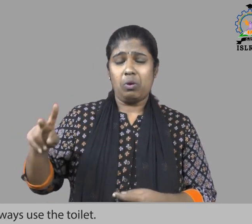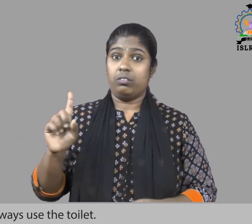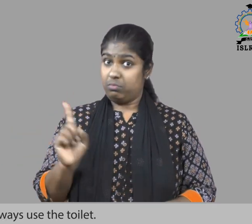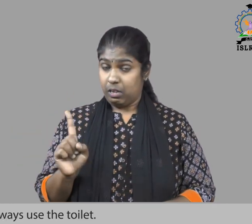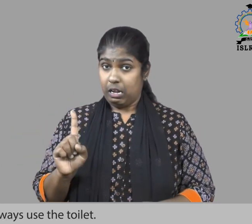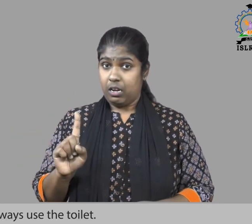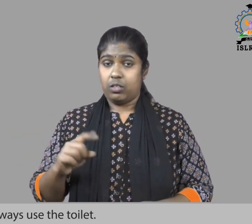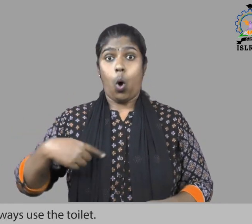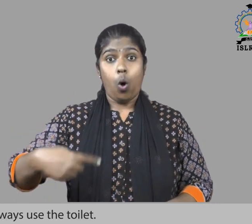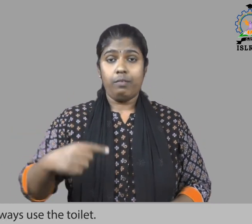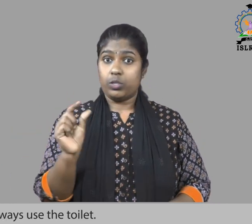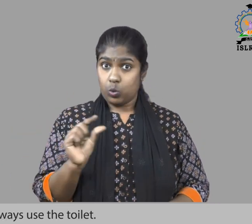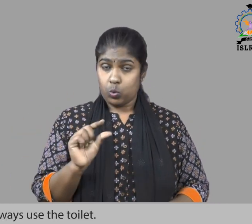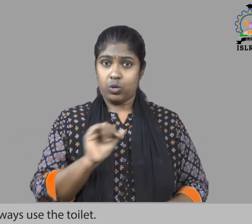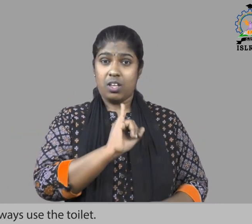Always use the toilet.